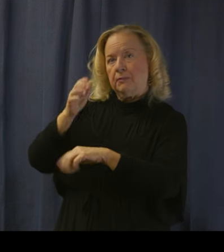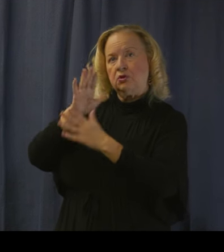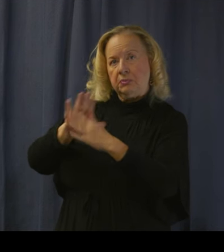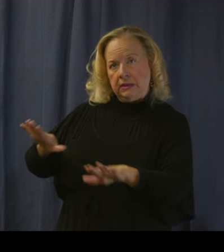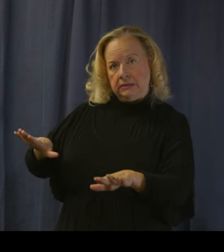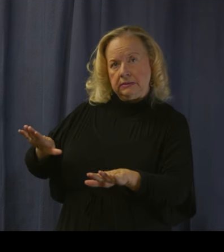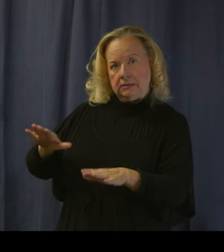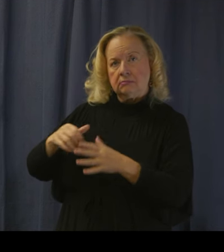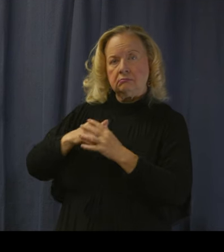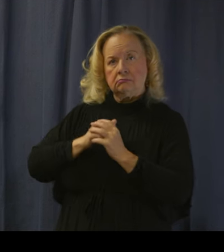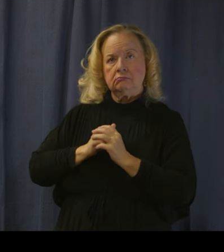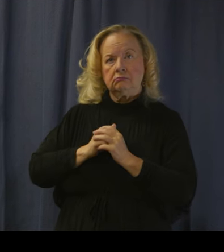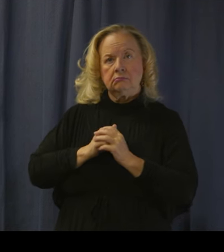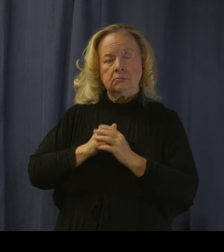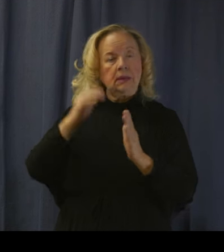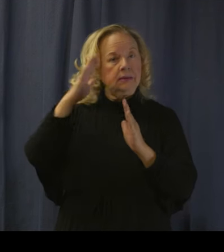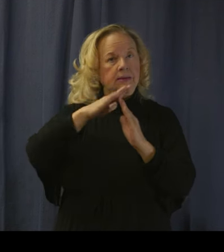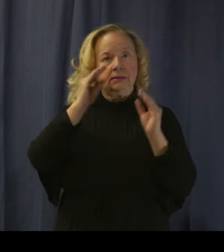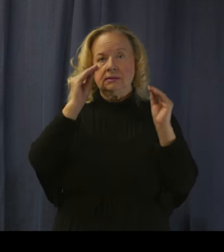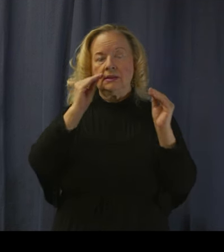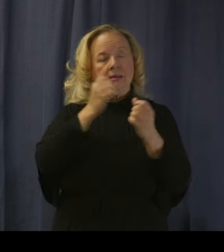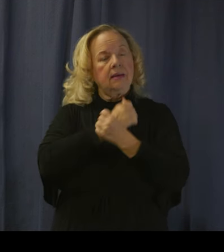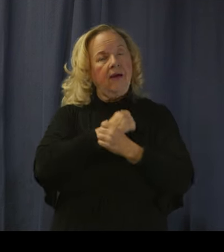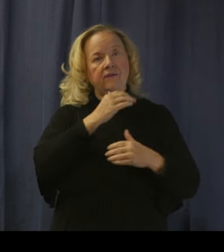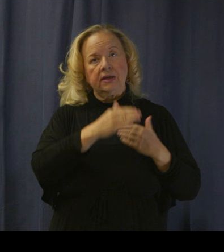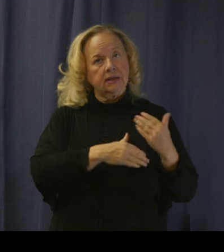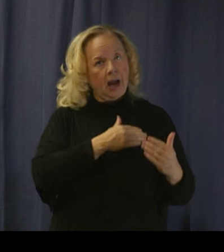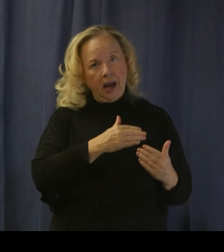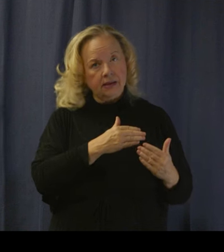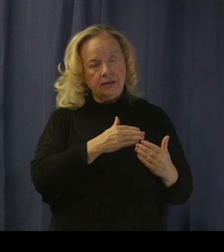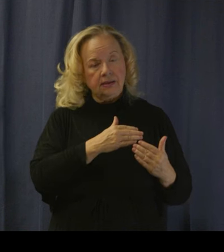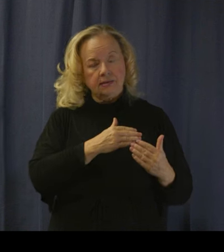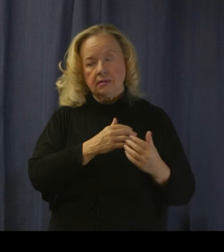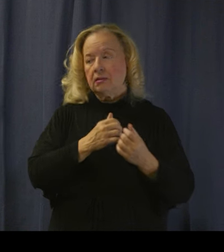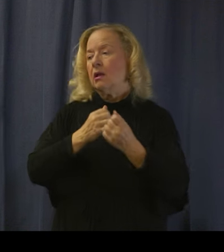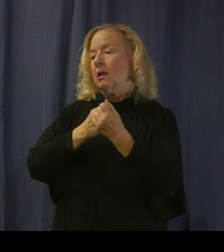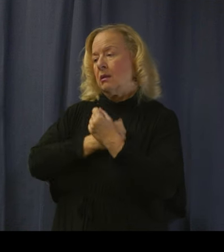That's highest teaching is love and kindness.